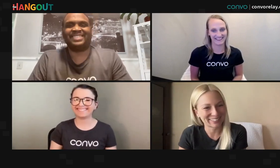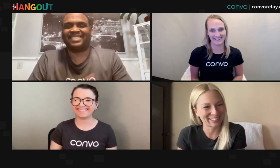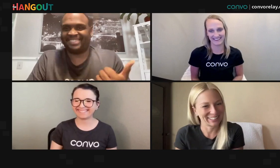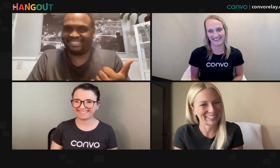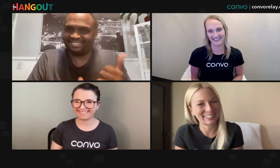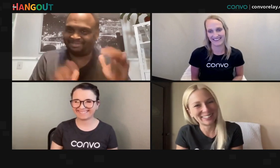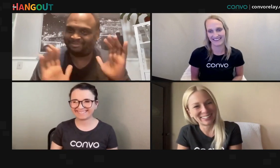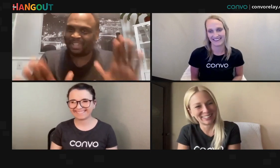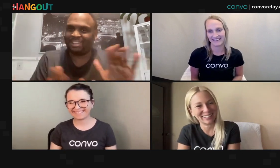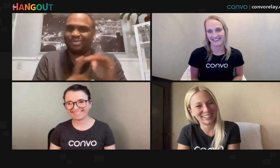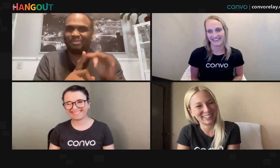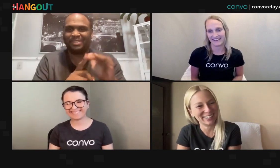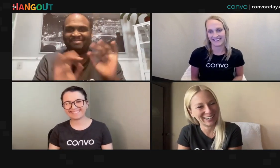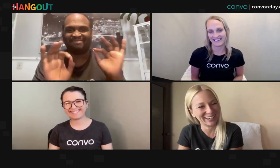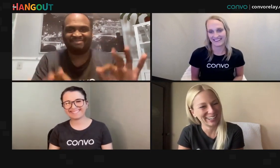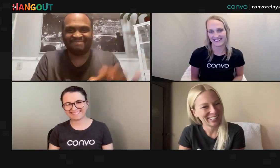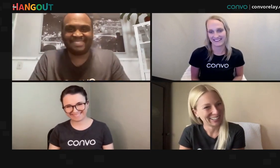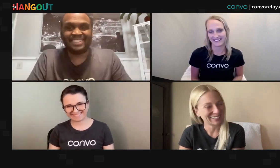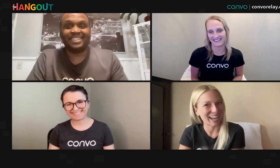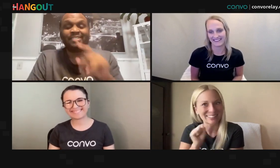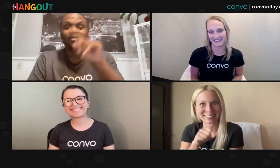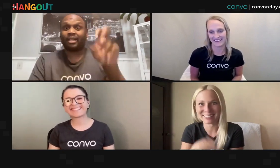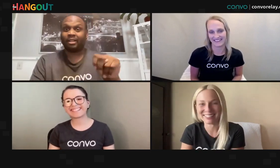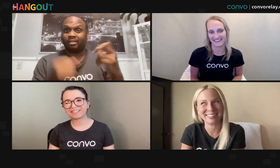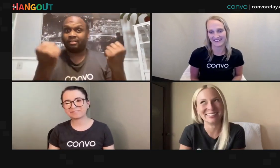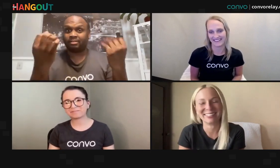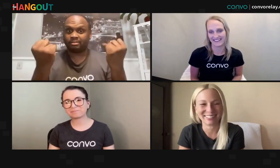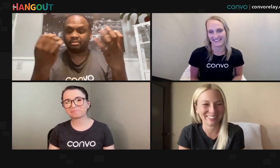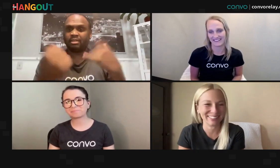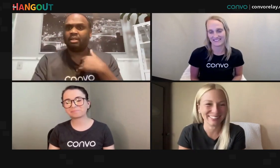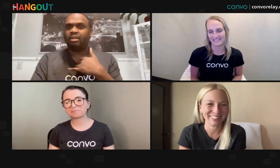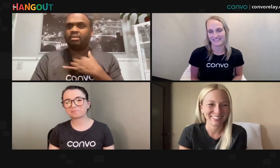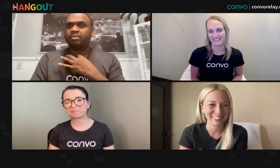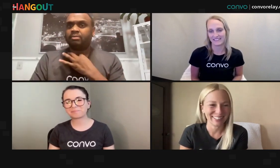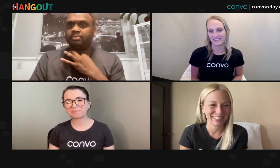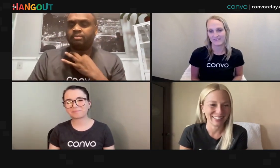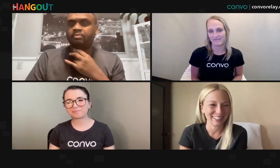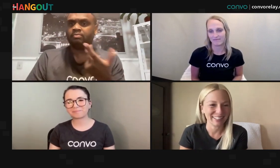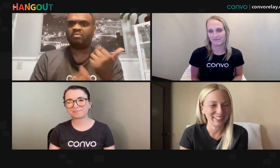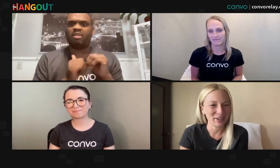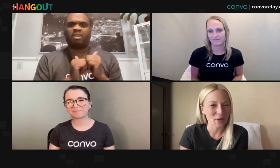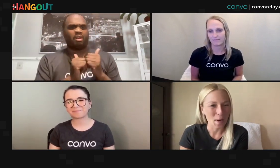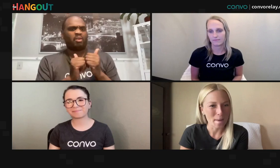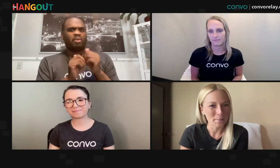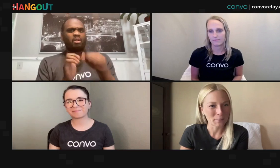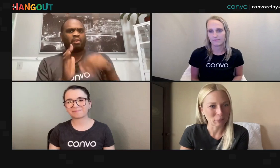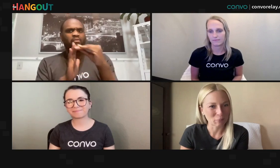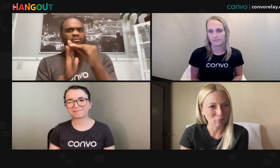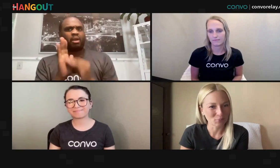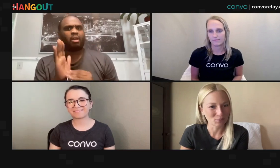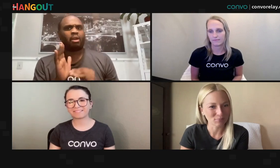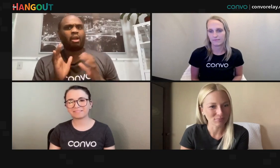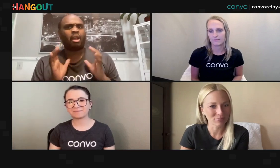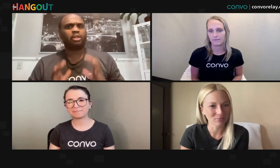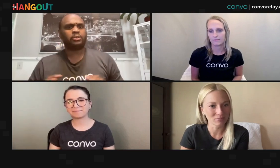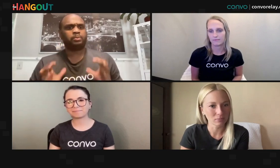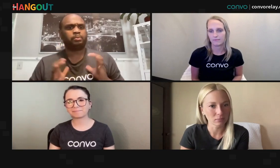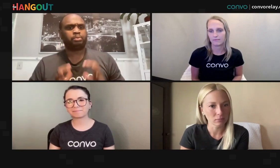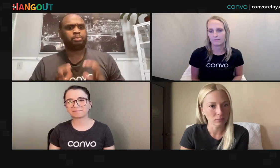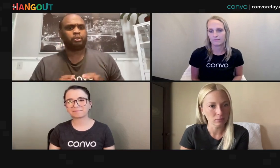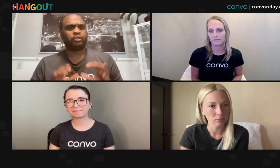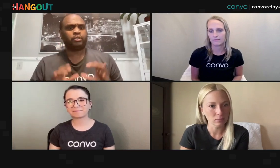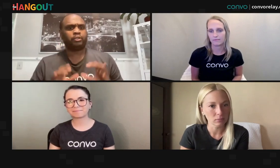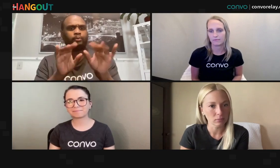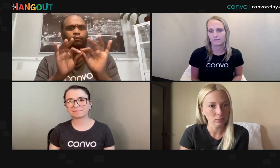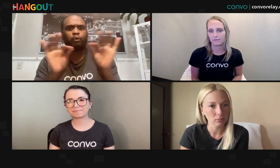profile. There you go. Zen, that's a great reminder then. Zen signing here. Yeah. I'm curious, how are